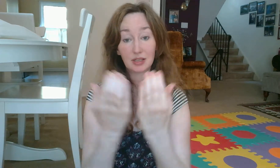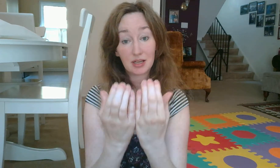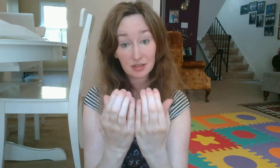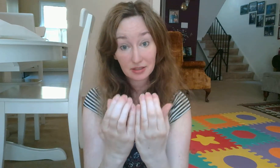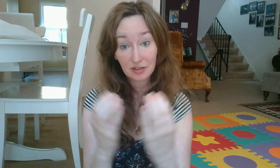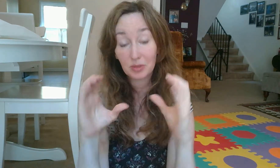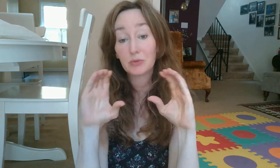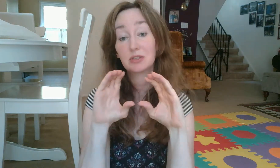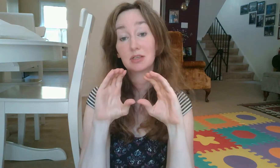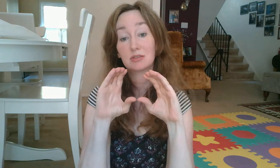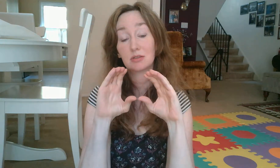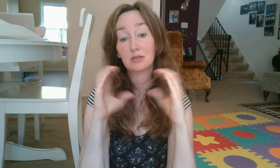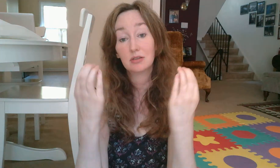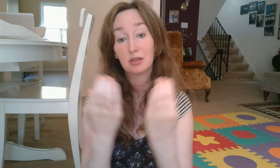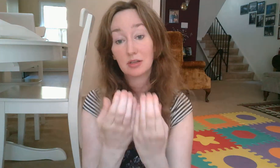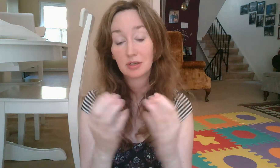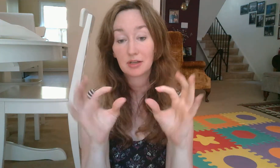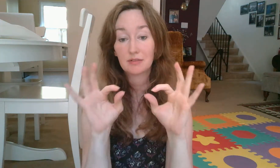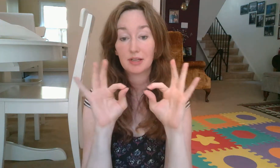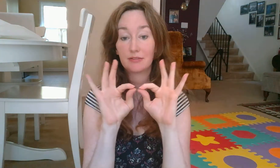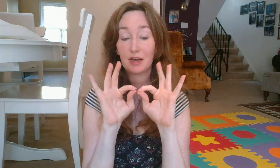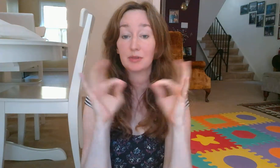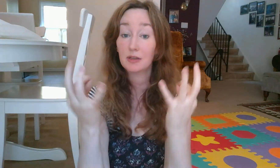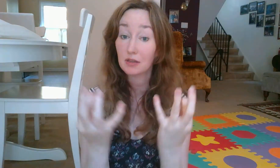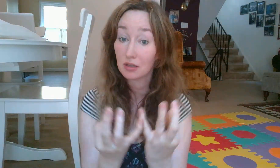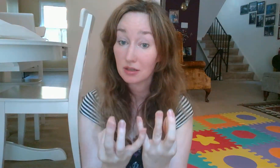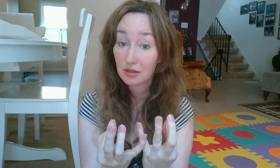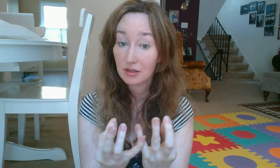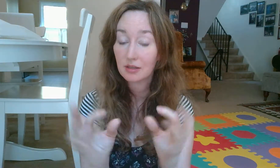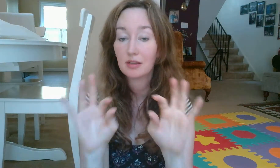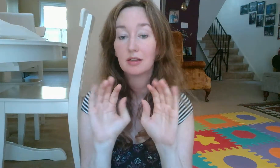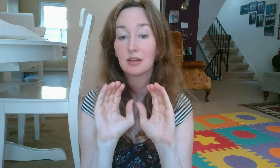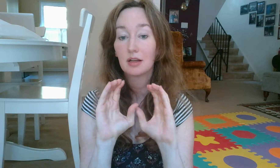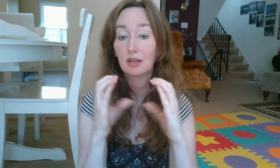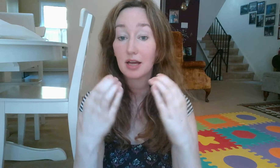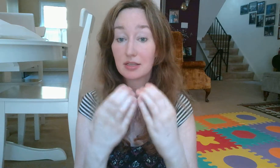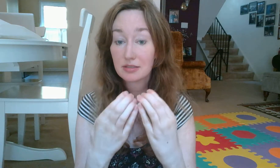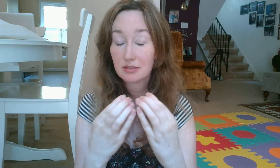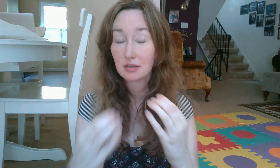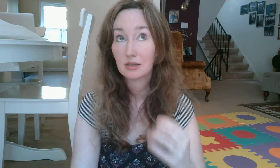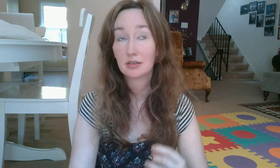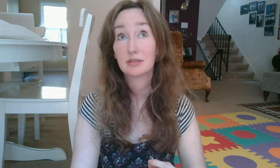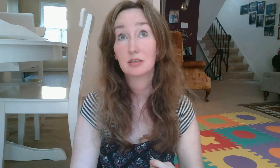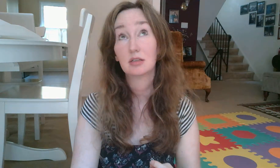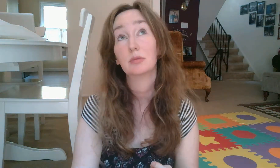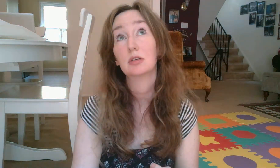that. Think of people sitting in a circle. Kind of like family. Class. Let's see.